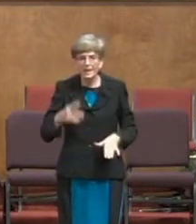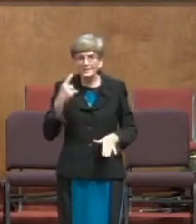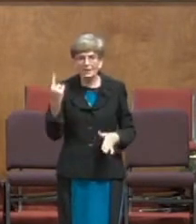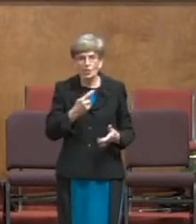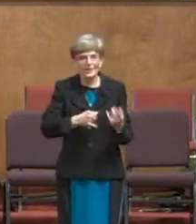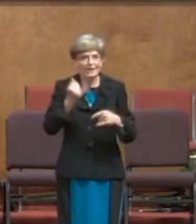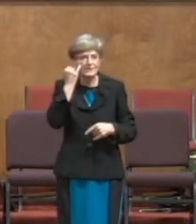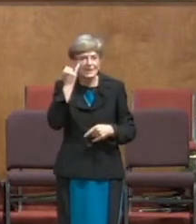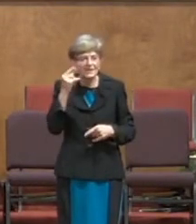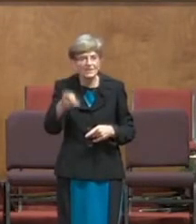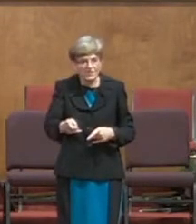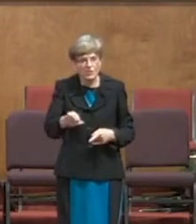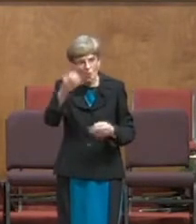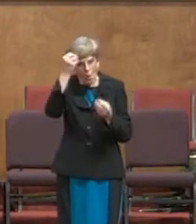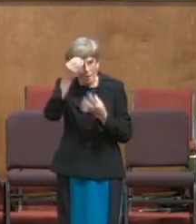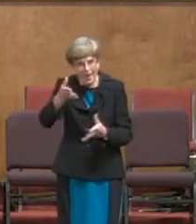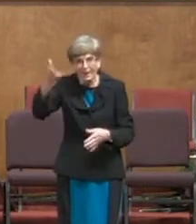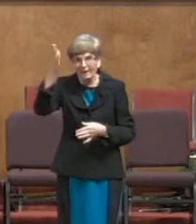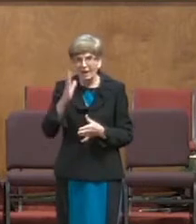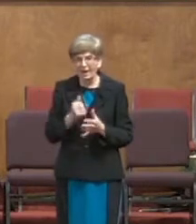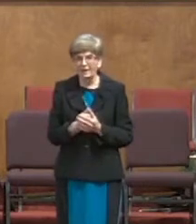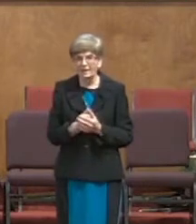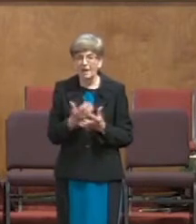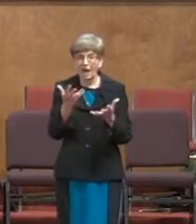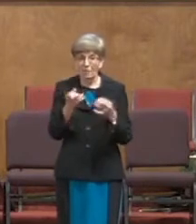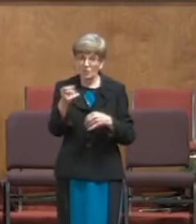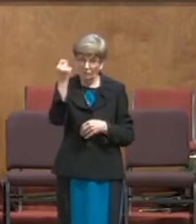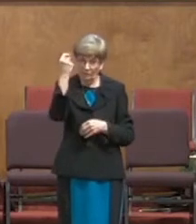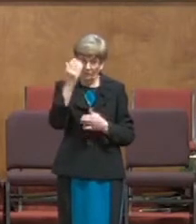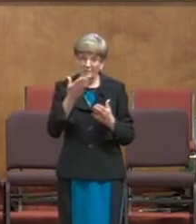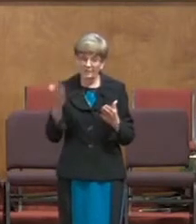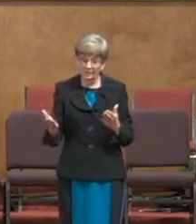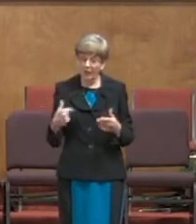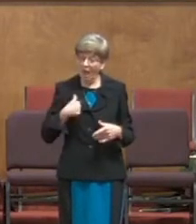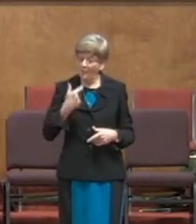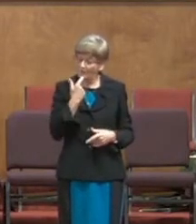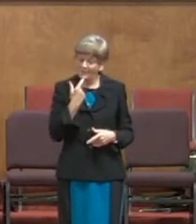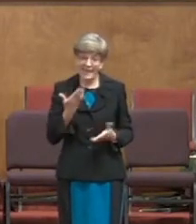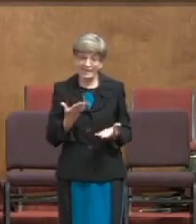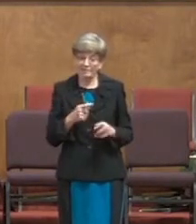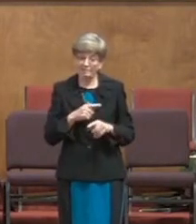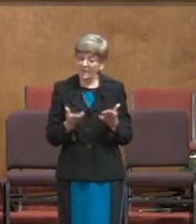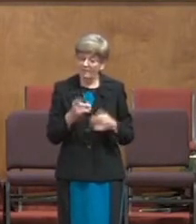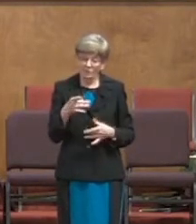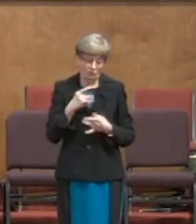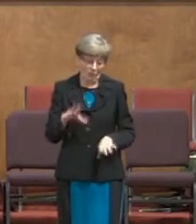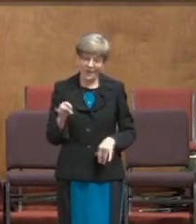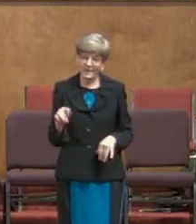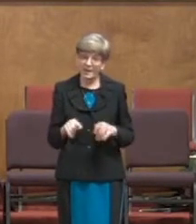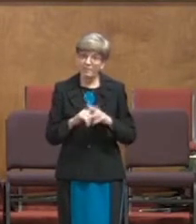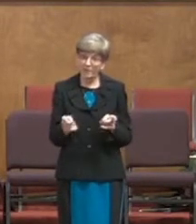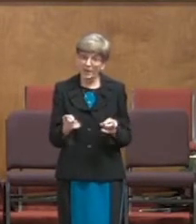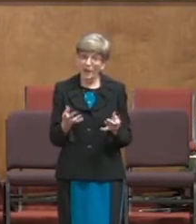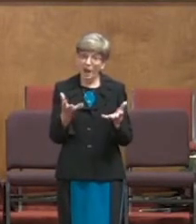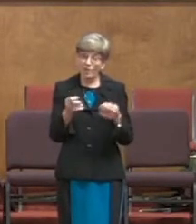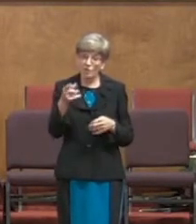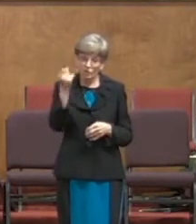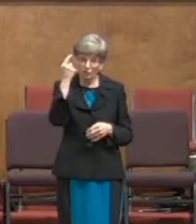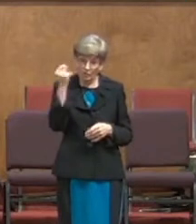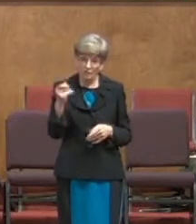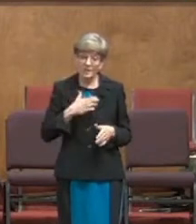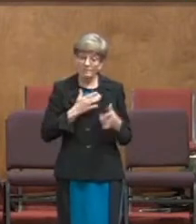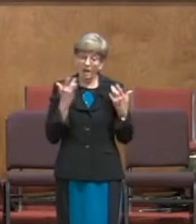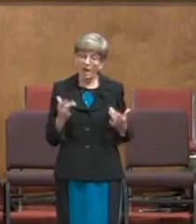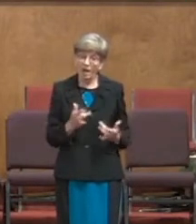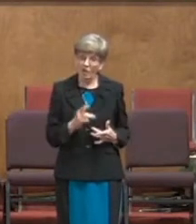faithful obedience. I want you to understand something, friends. I'm going to say something, and you may not like it, but I want you to understand that my heart is the same as Habakkuk's